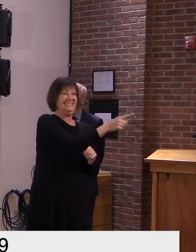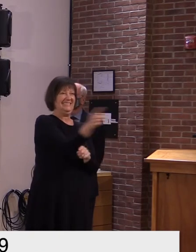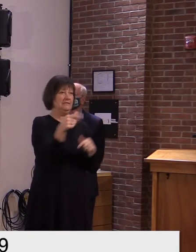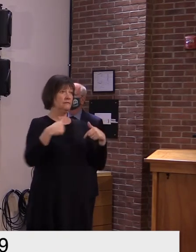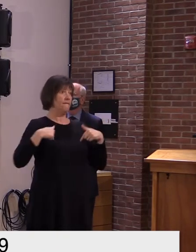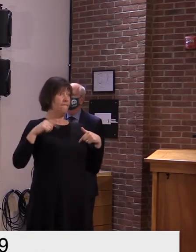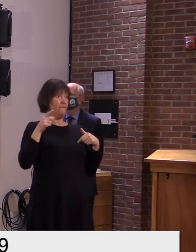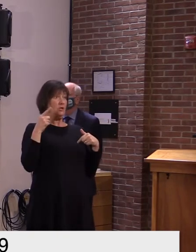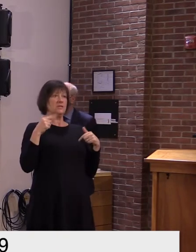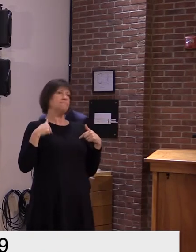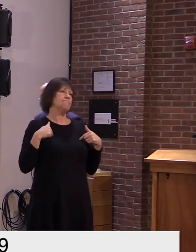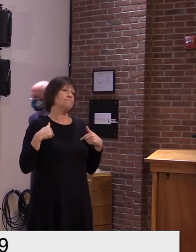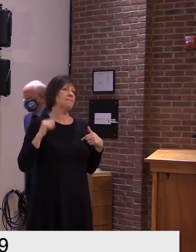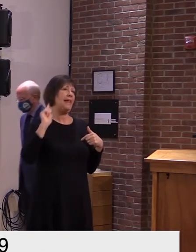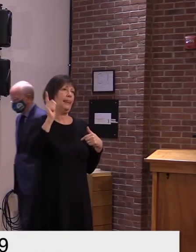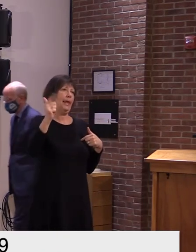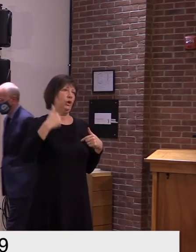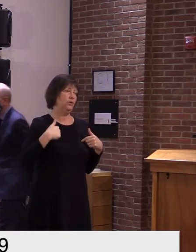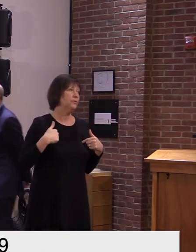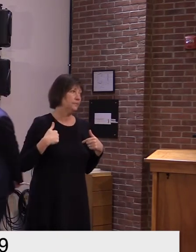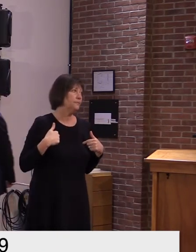the vaccine before I do.